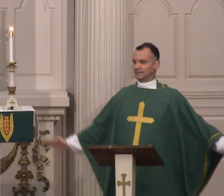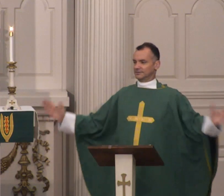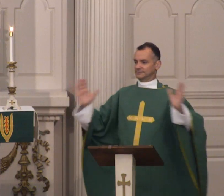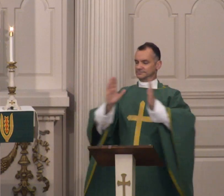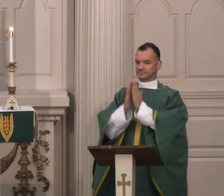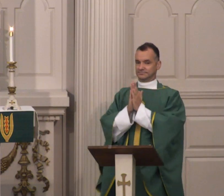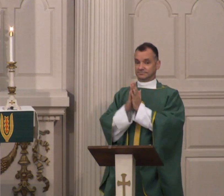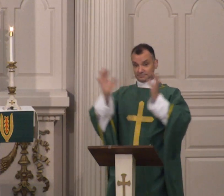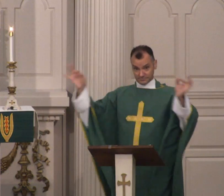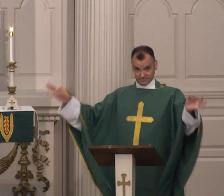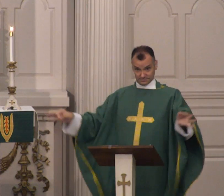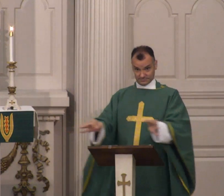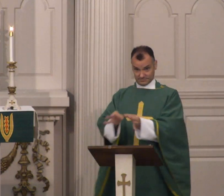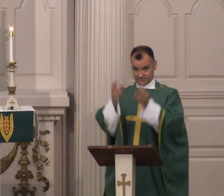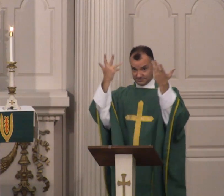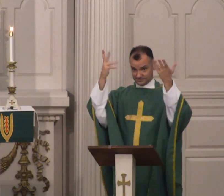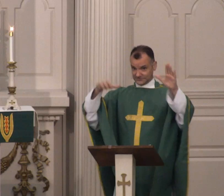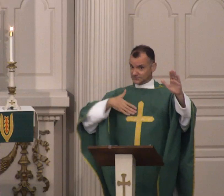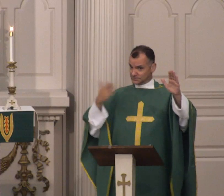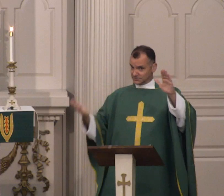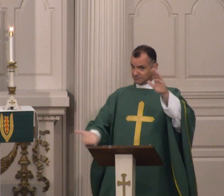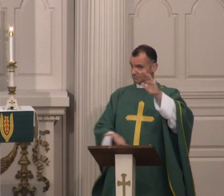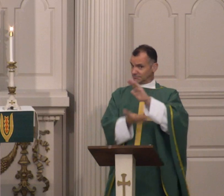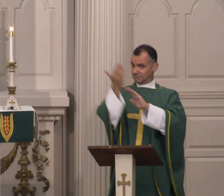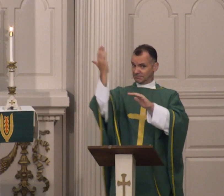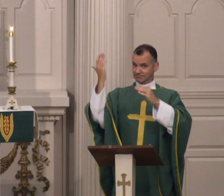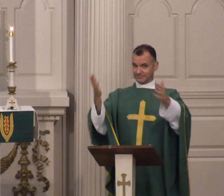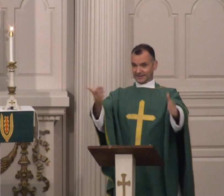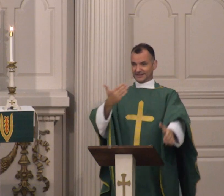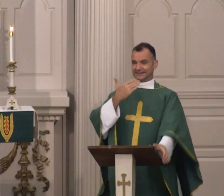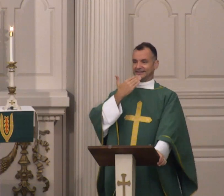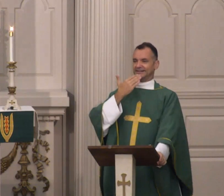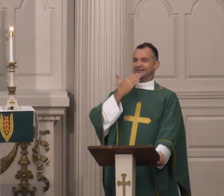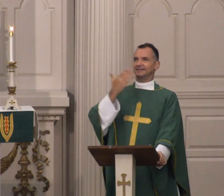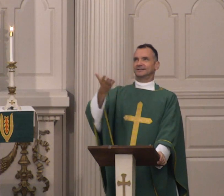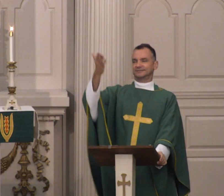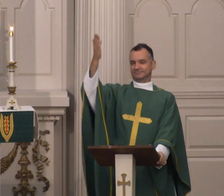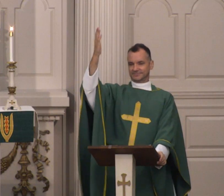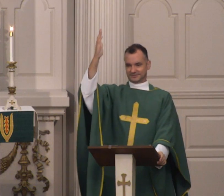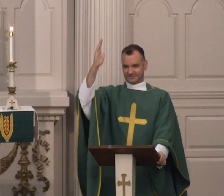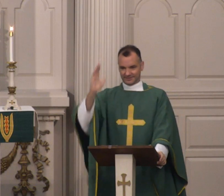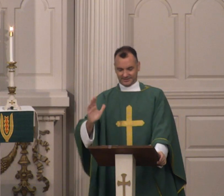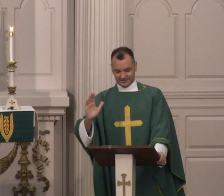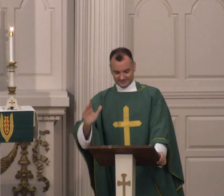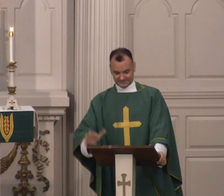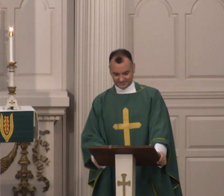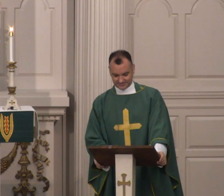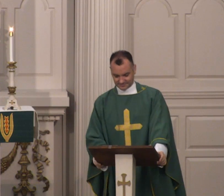Amen. Go forth, the Mass is ended. Thanks be to God.